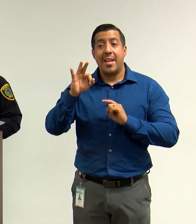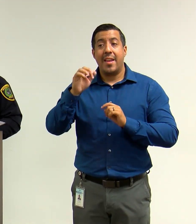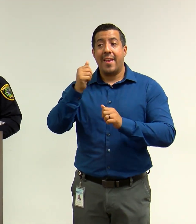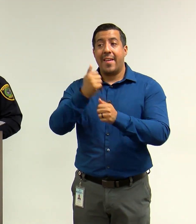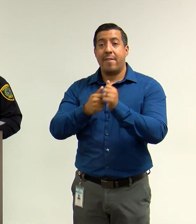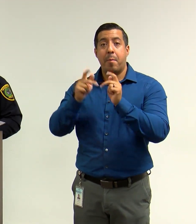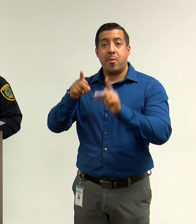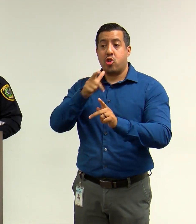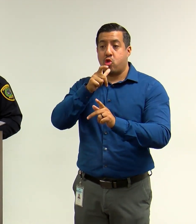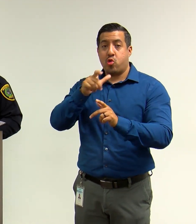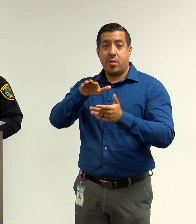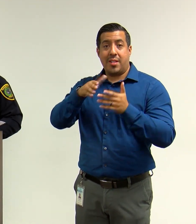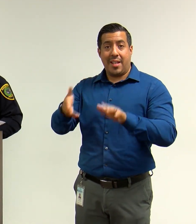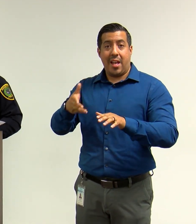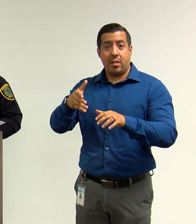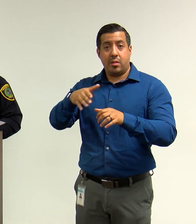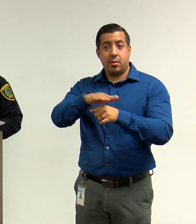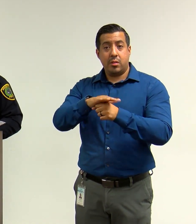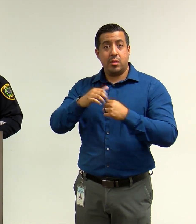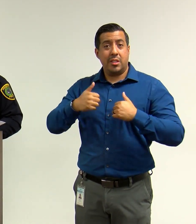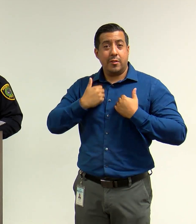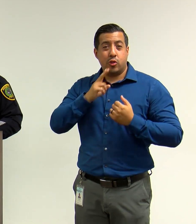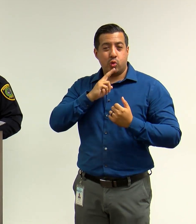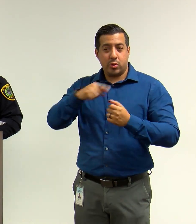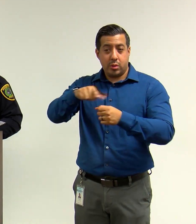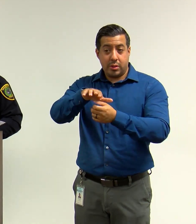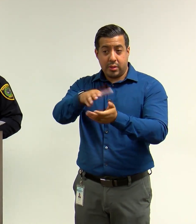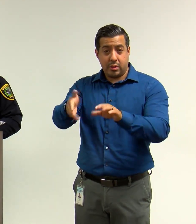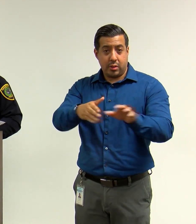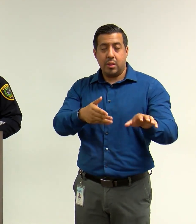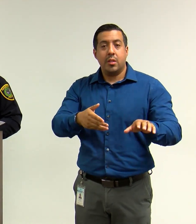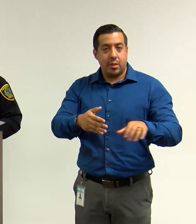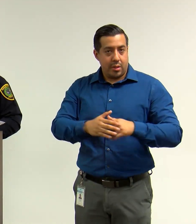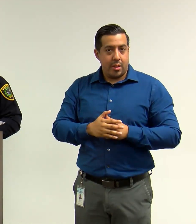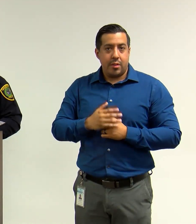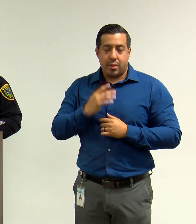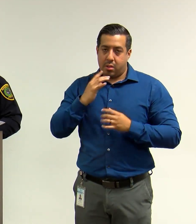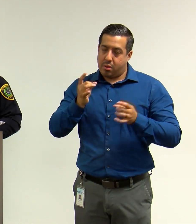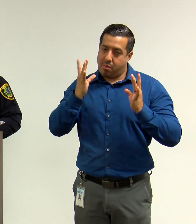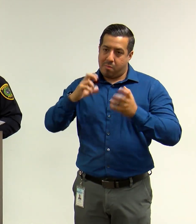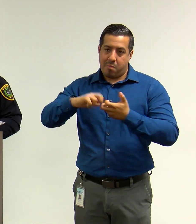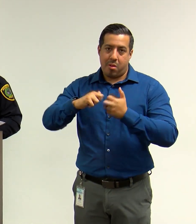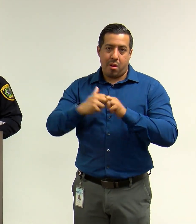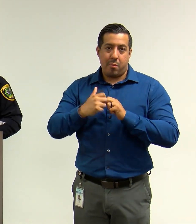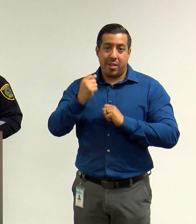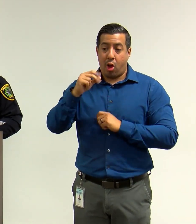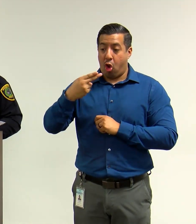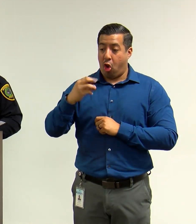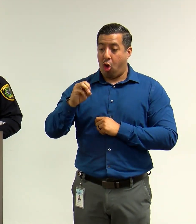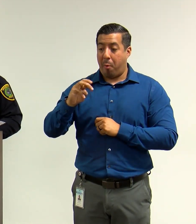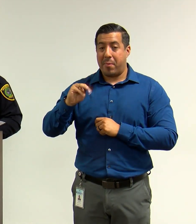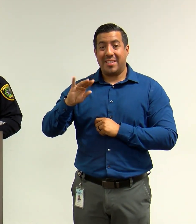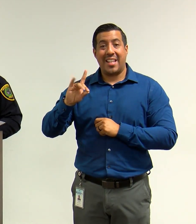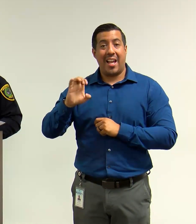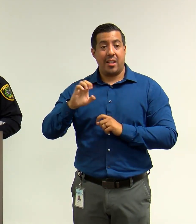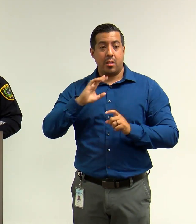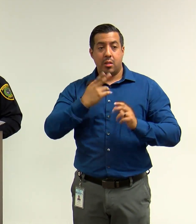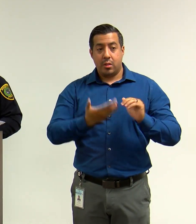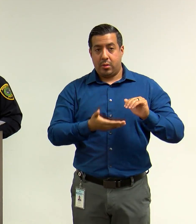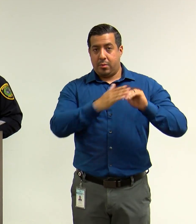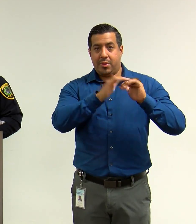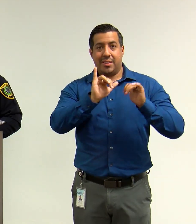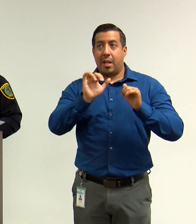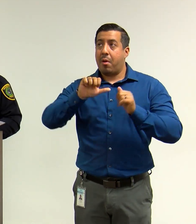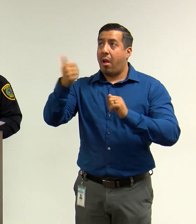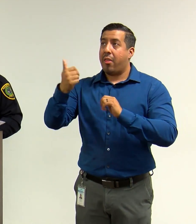gets killed in our city, it's a problem. The homicide numbers are up just as any other city, major city right